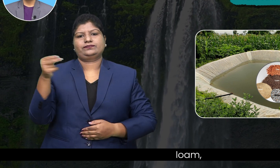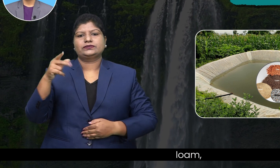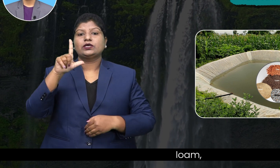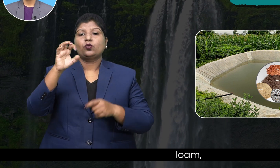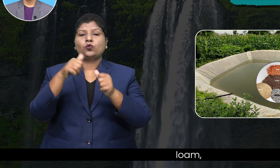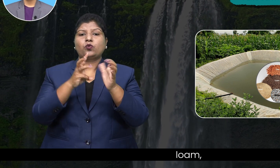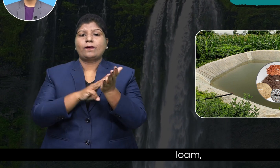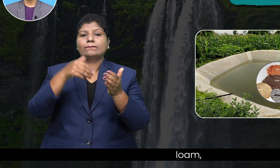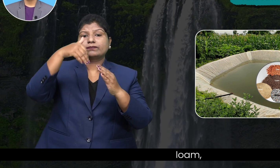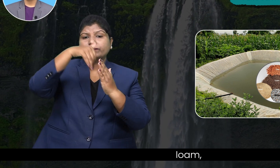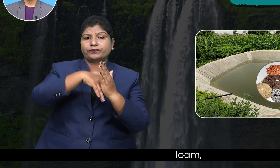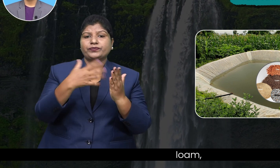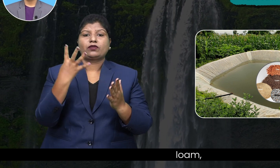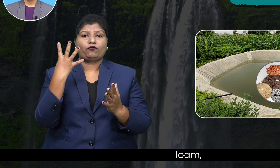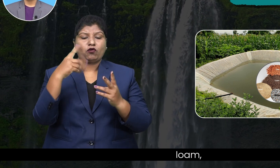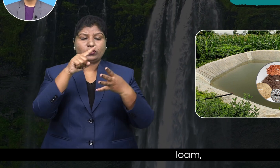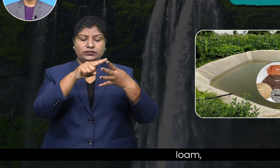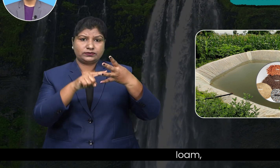loam,